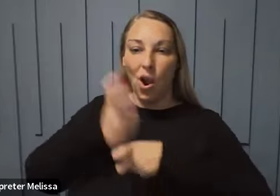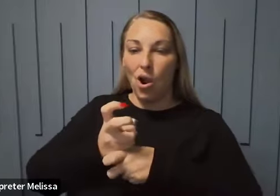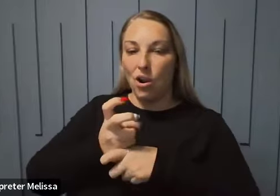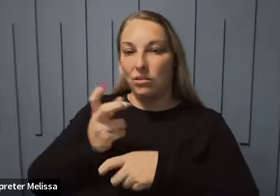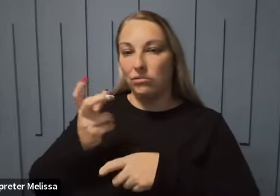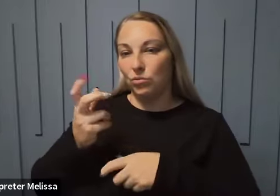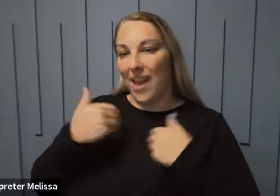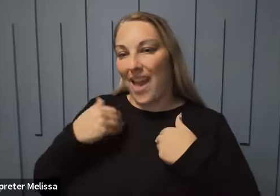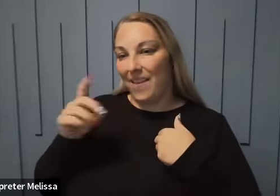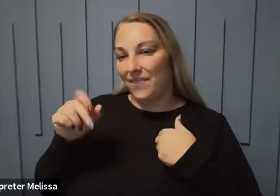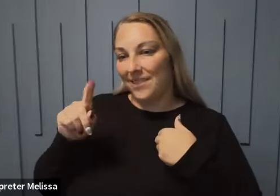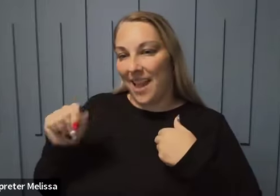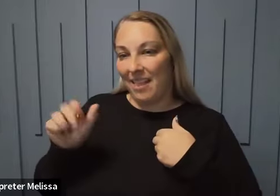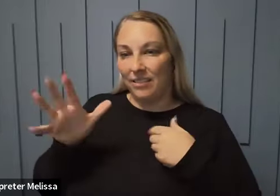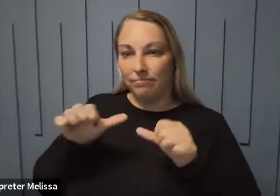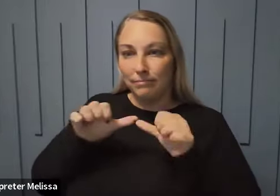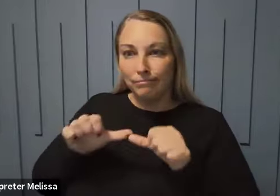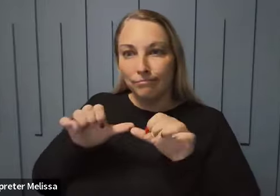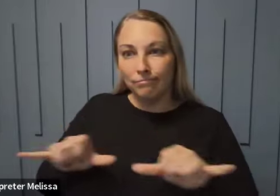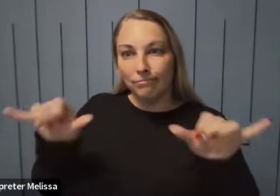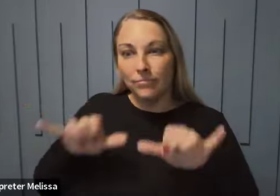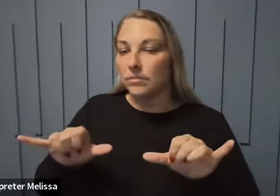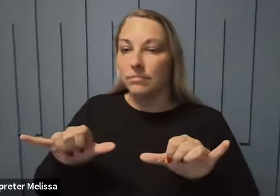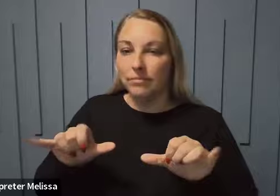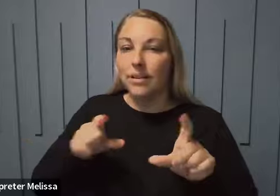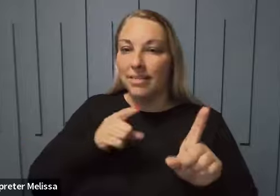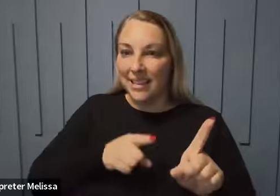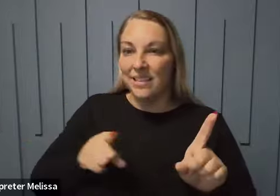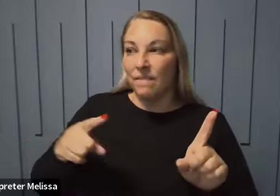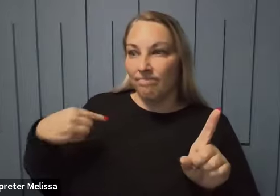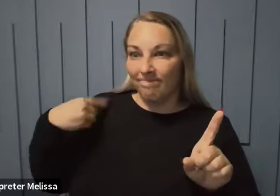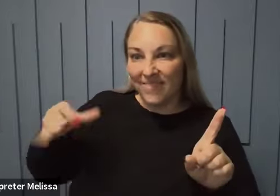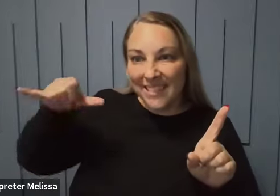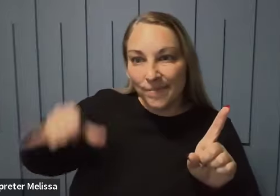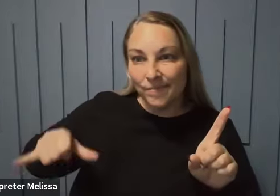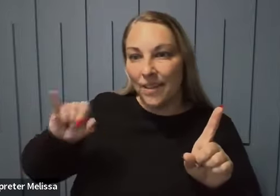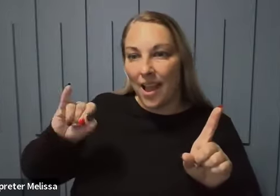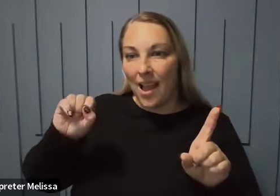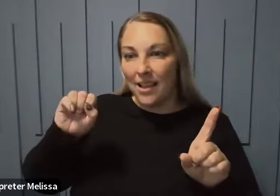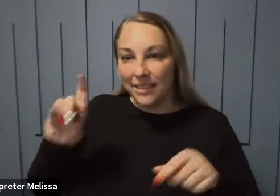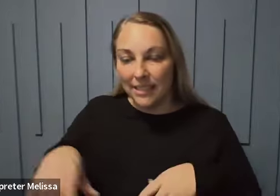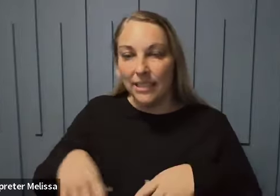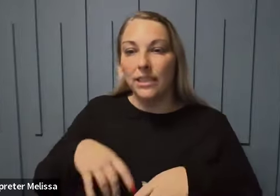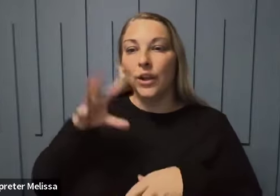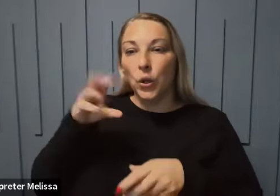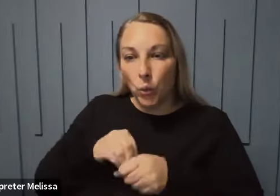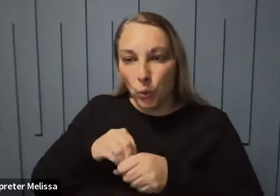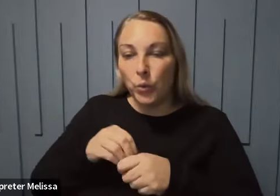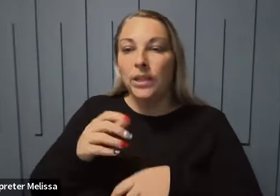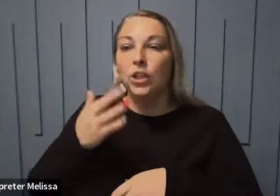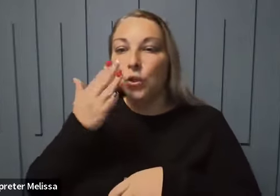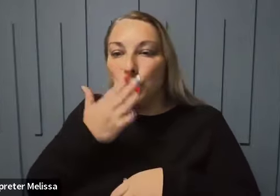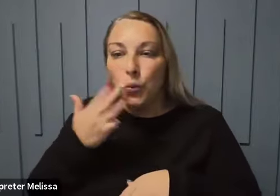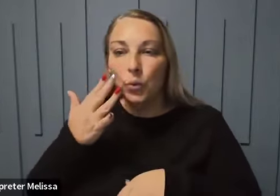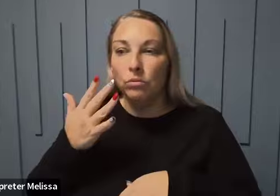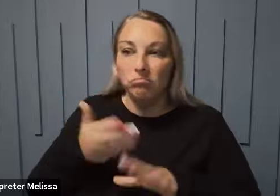consistent in our low incidence disability. These kids have all been at ISD with Cute American English in their instruction every year since